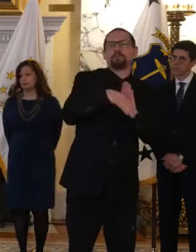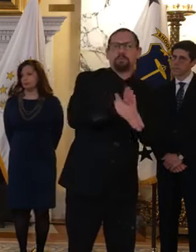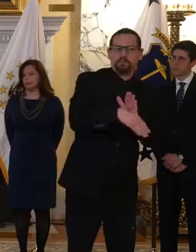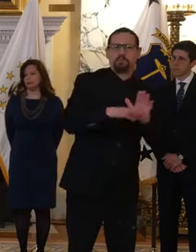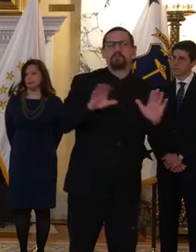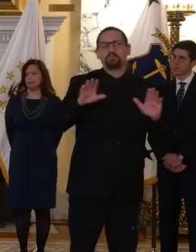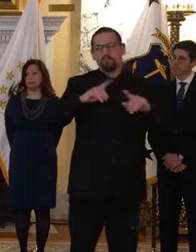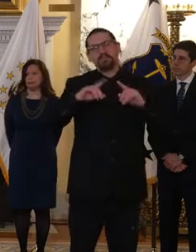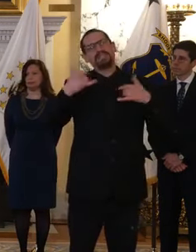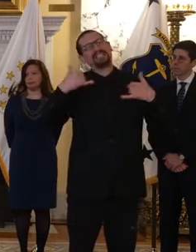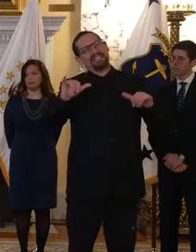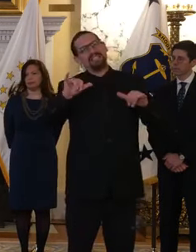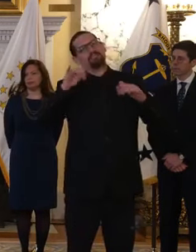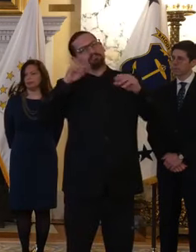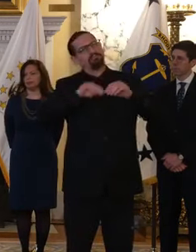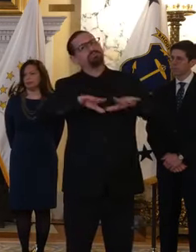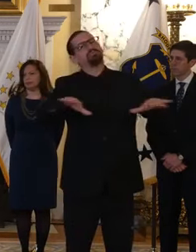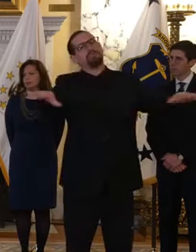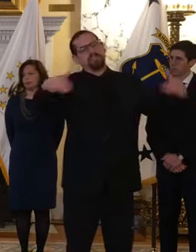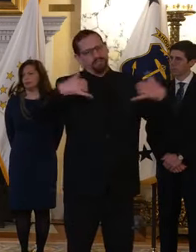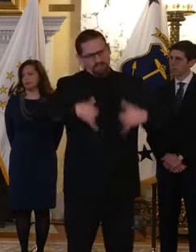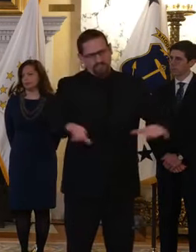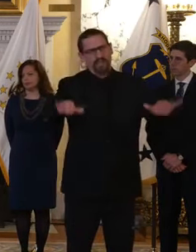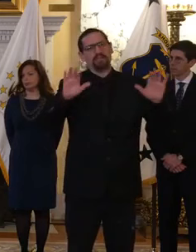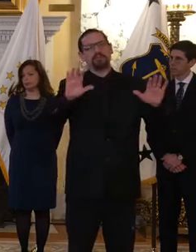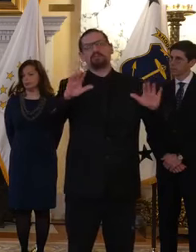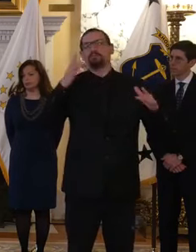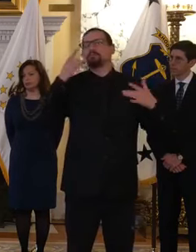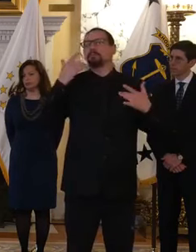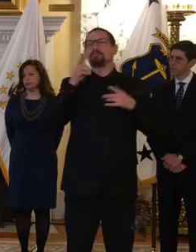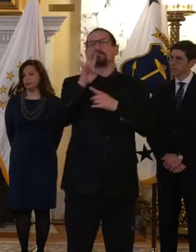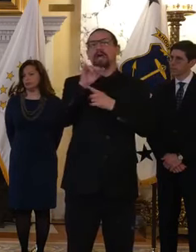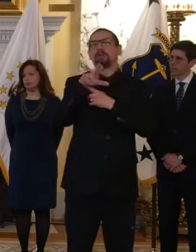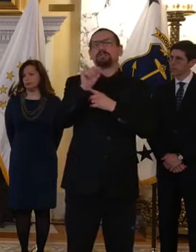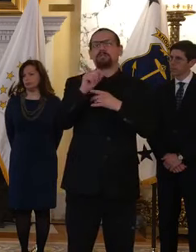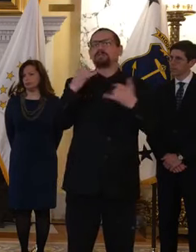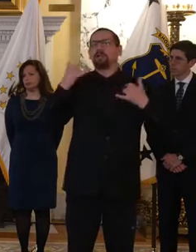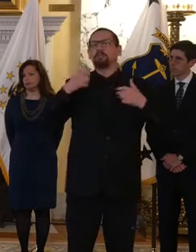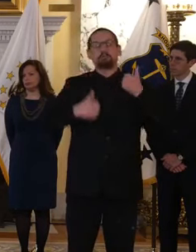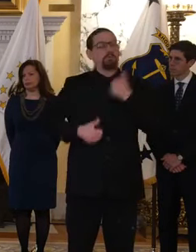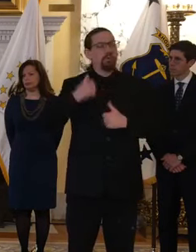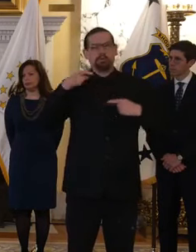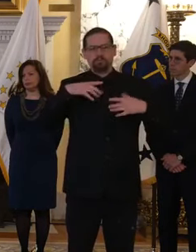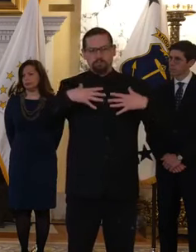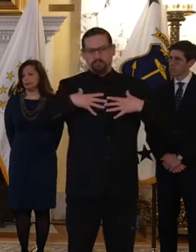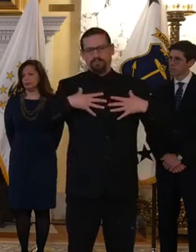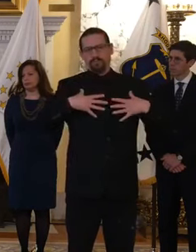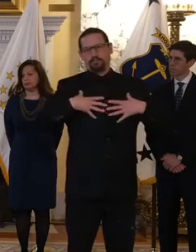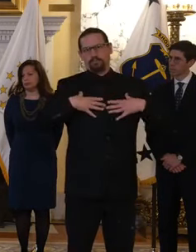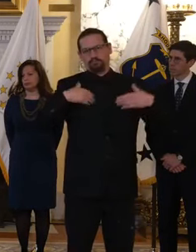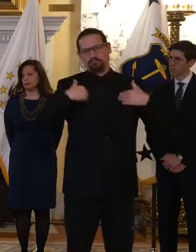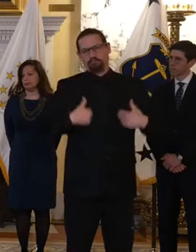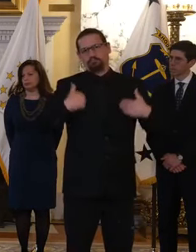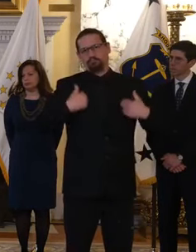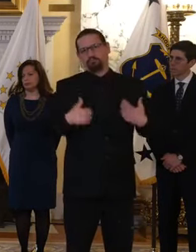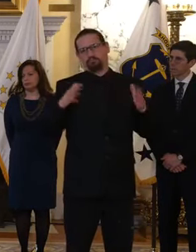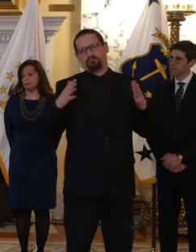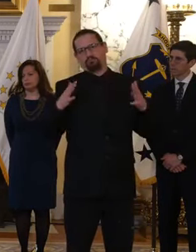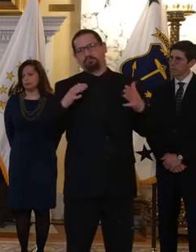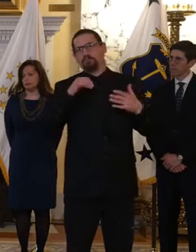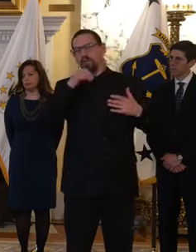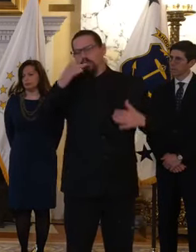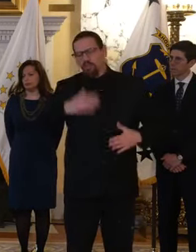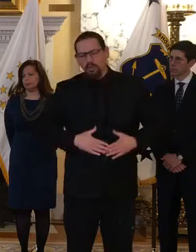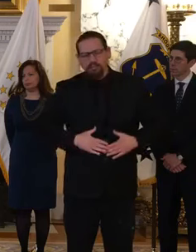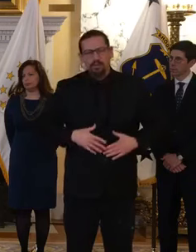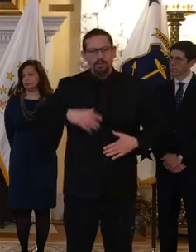There are a number of respiratory viruses that are out there in addition to COVID-19. I'll again say the treatment is the same for